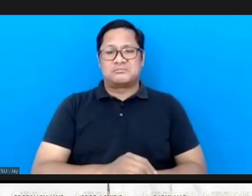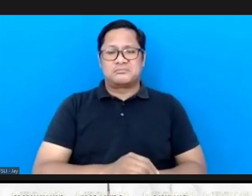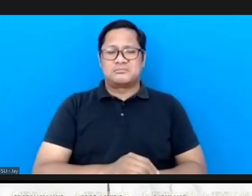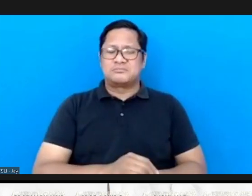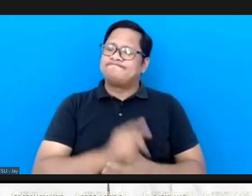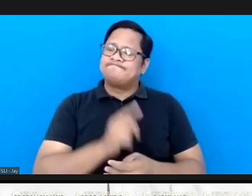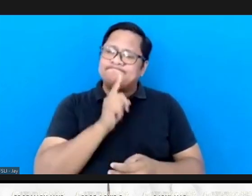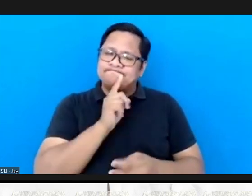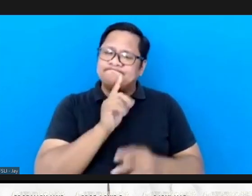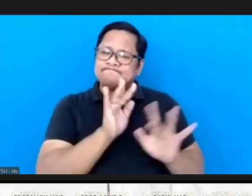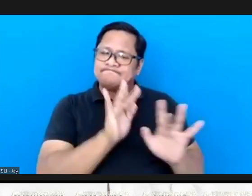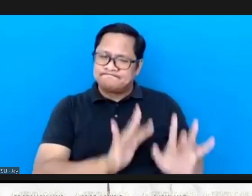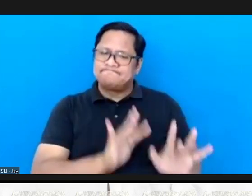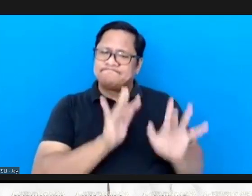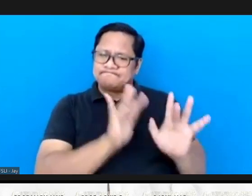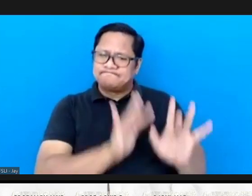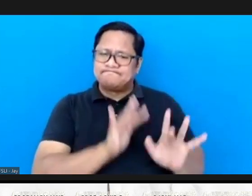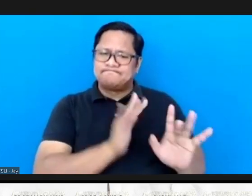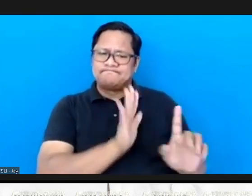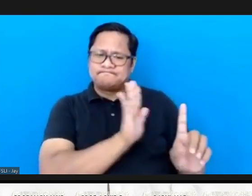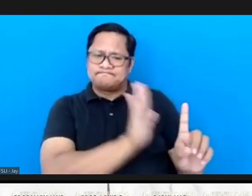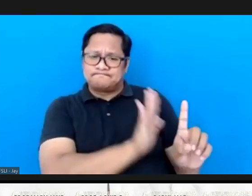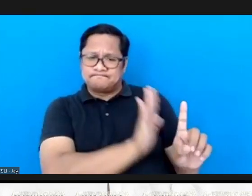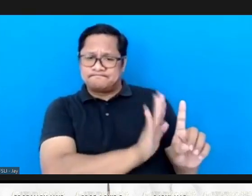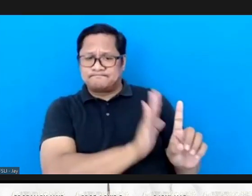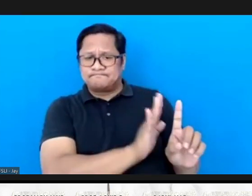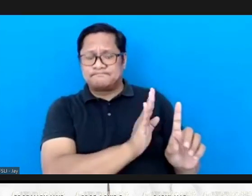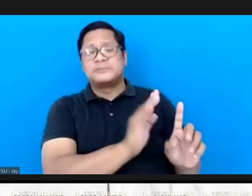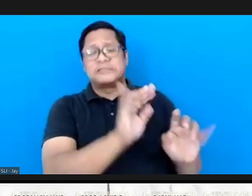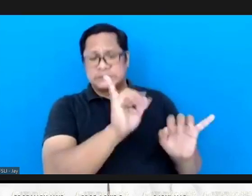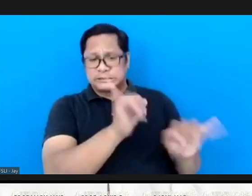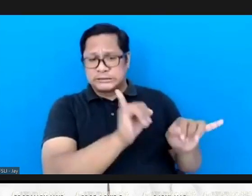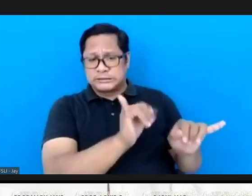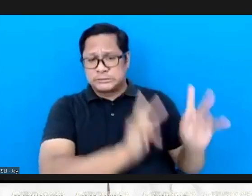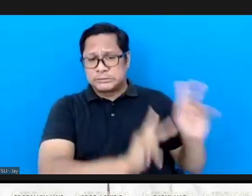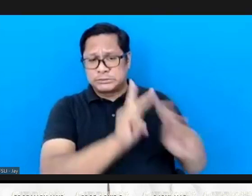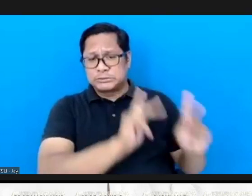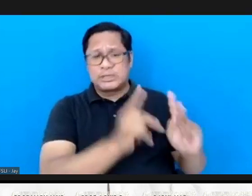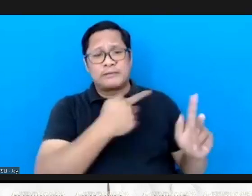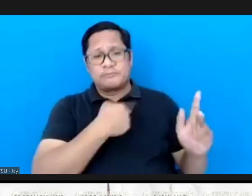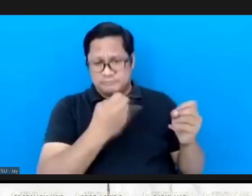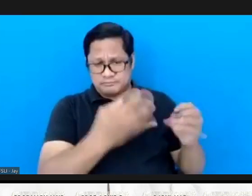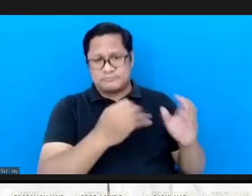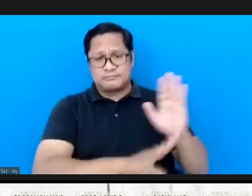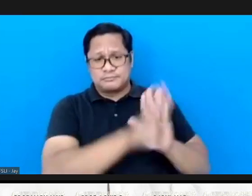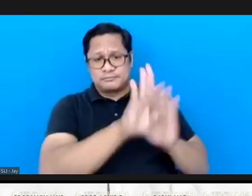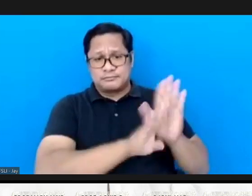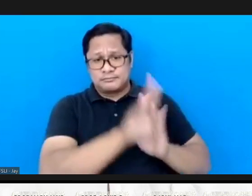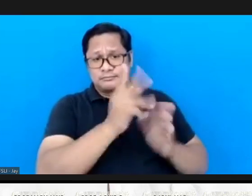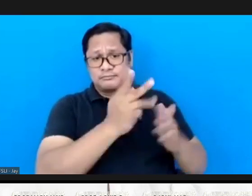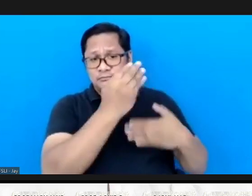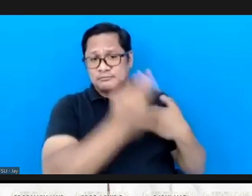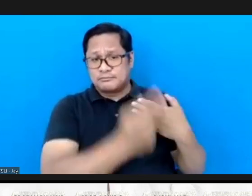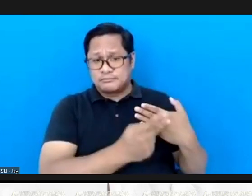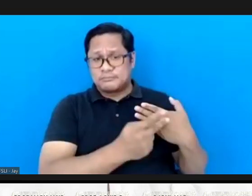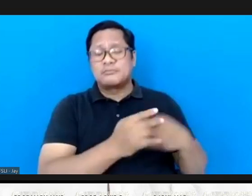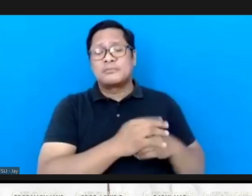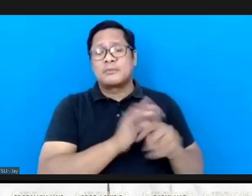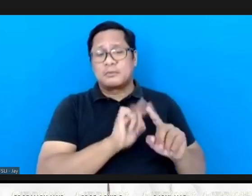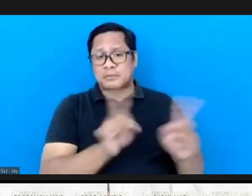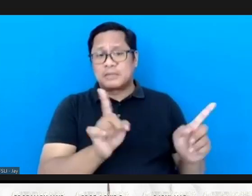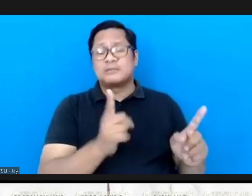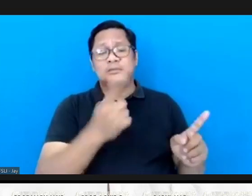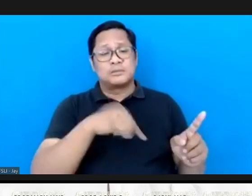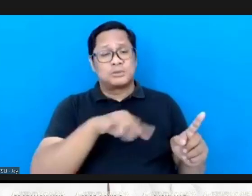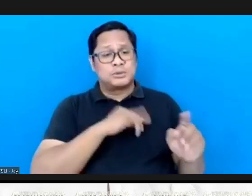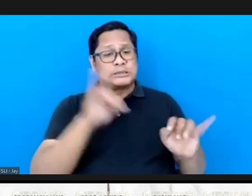Nakakaawa po ang kanilang mga sitwasyon. Actually, ang dami-daming mga development projects, but then our